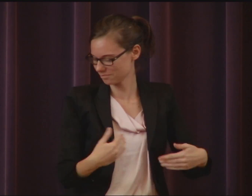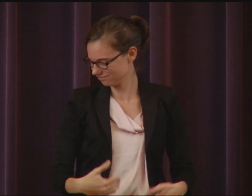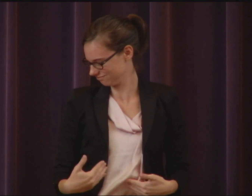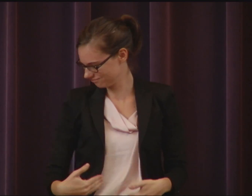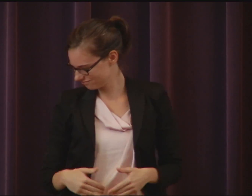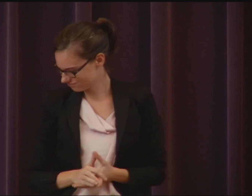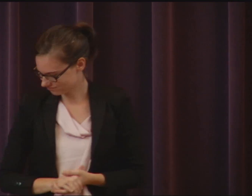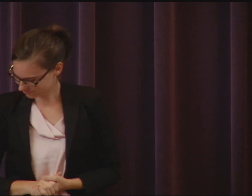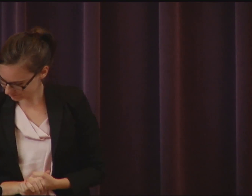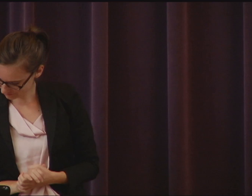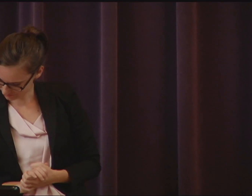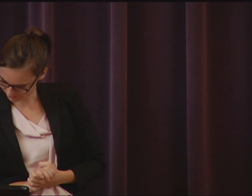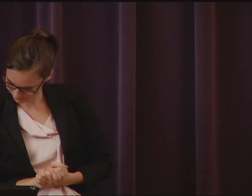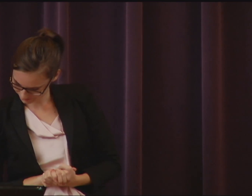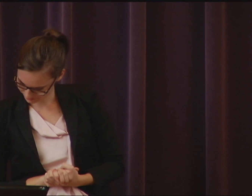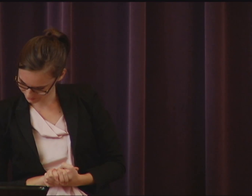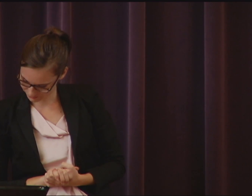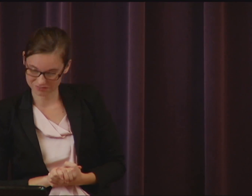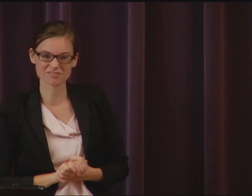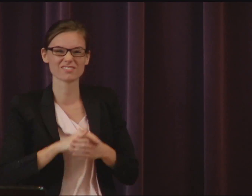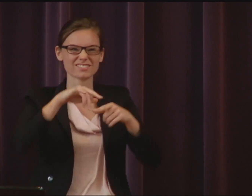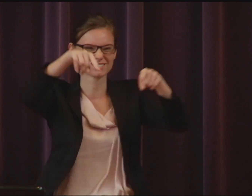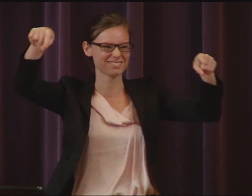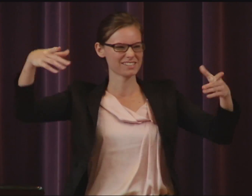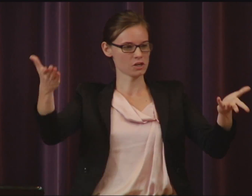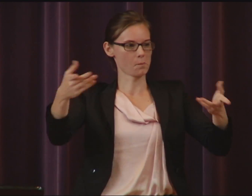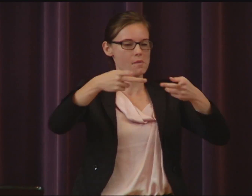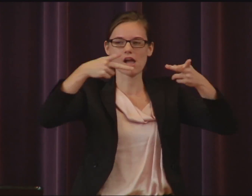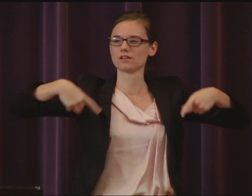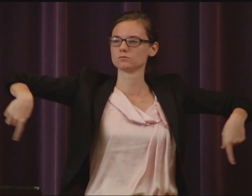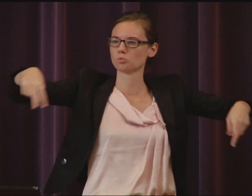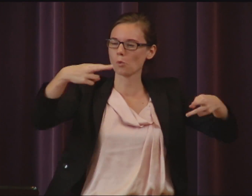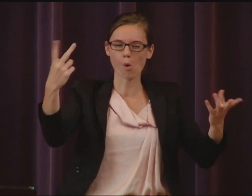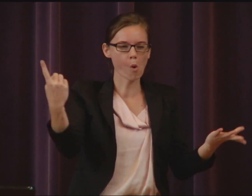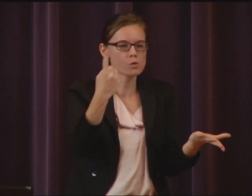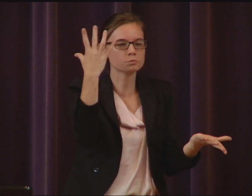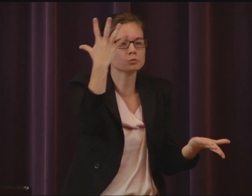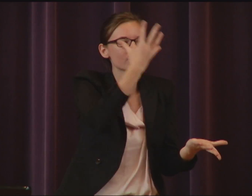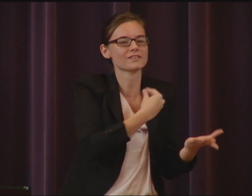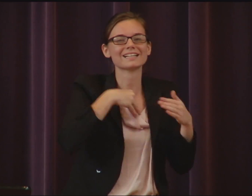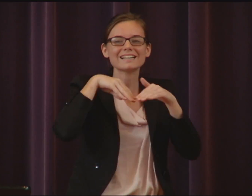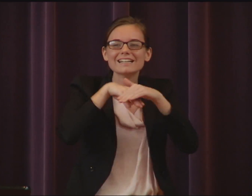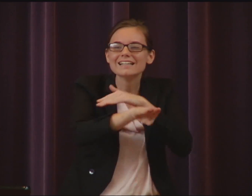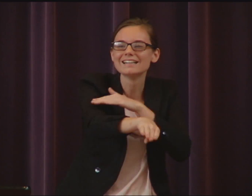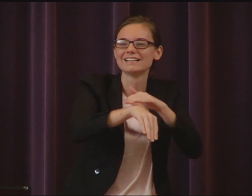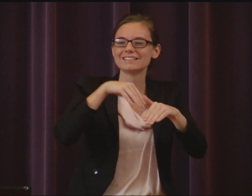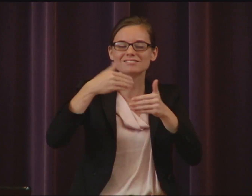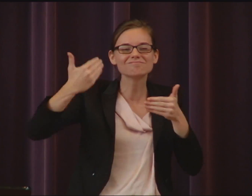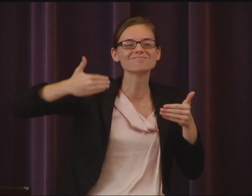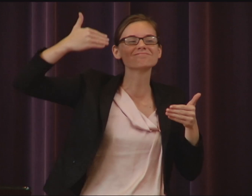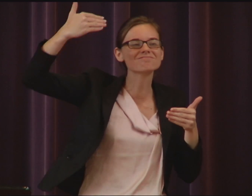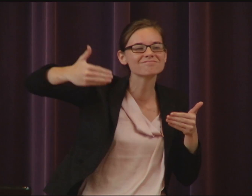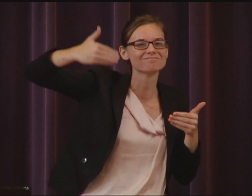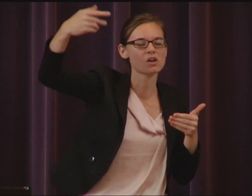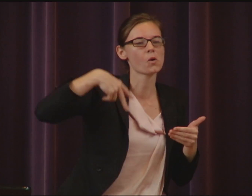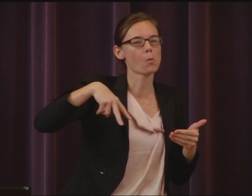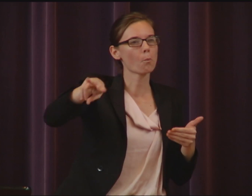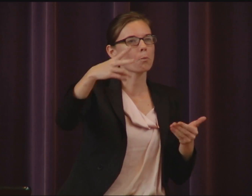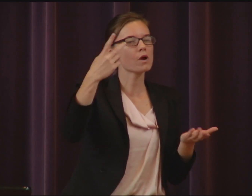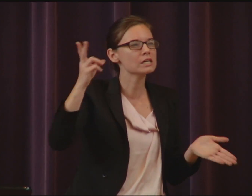It's great to see that each individual came to be recognized. This is a beautiful place. I've come in from time